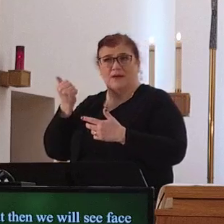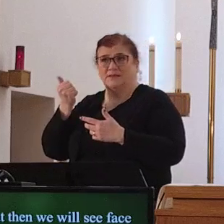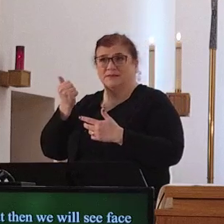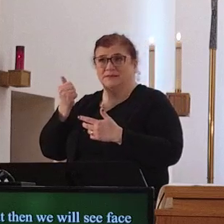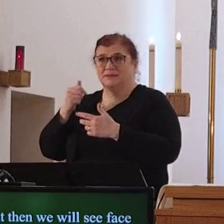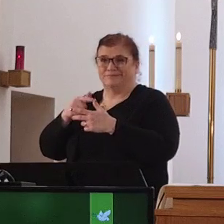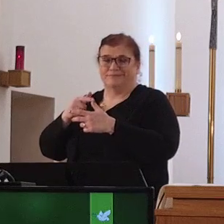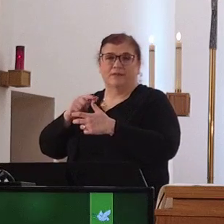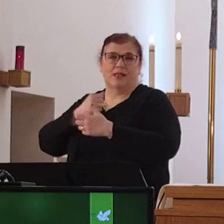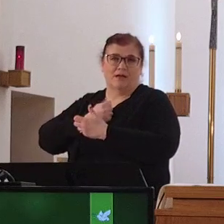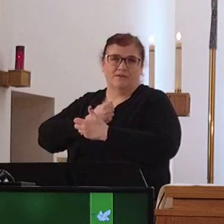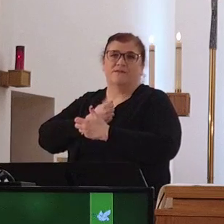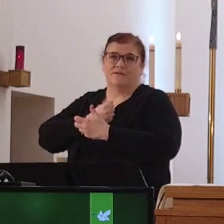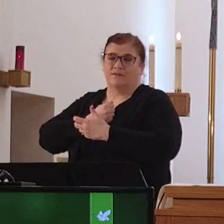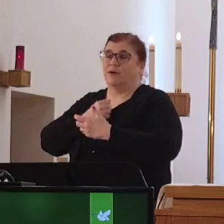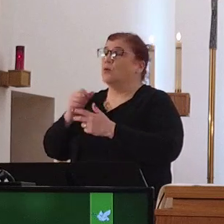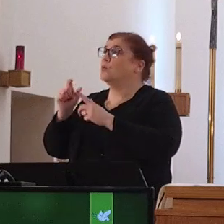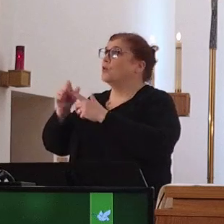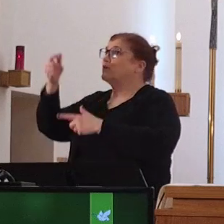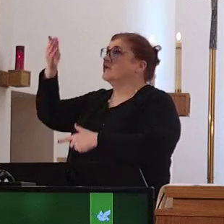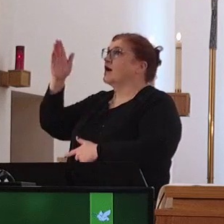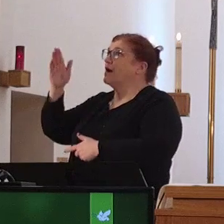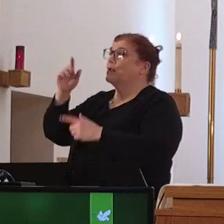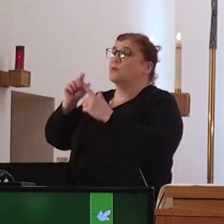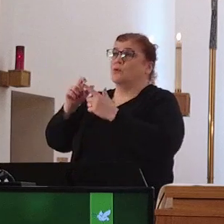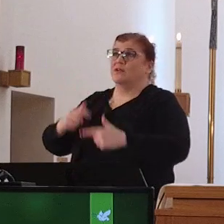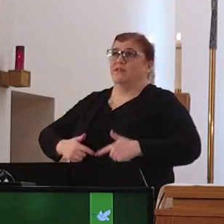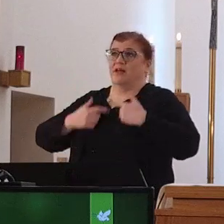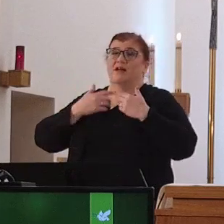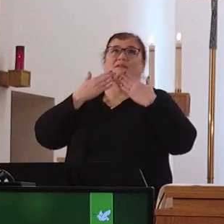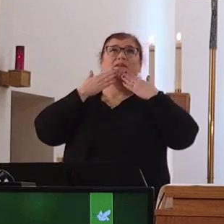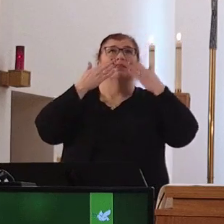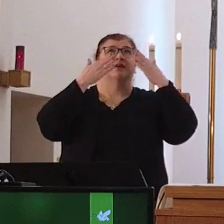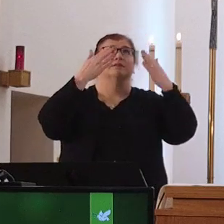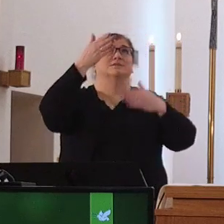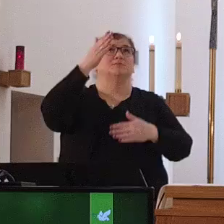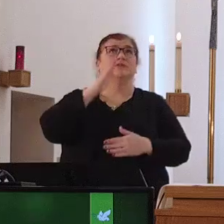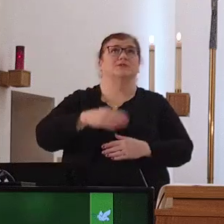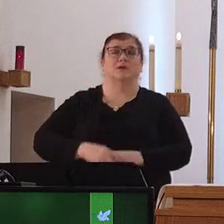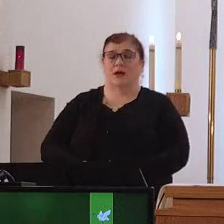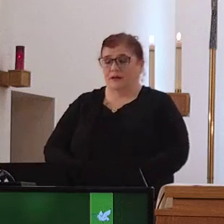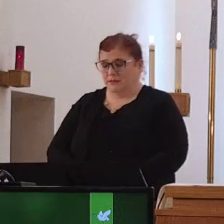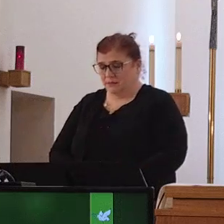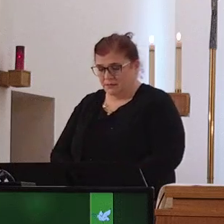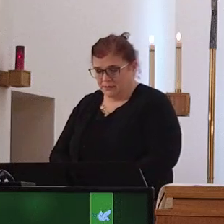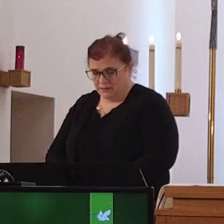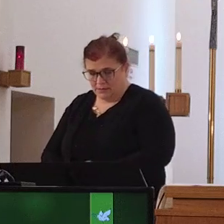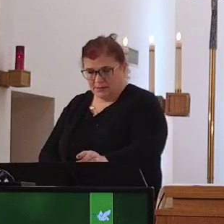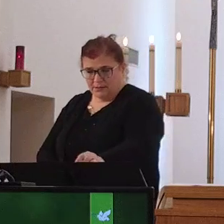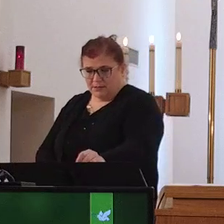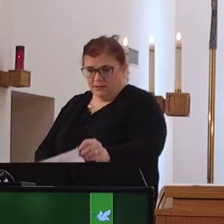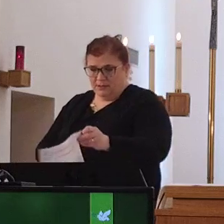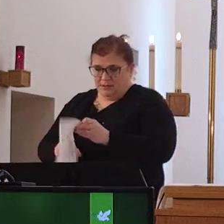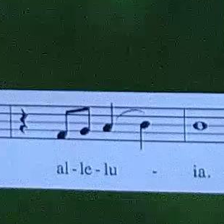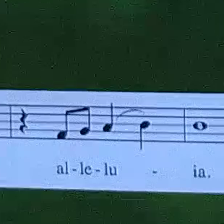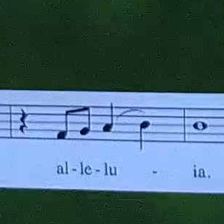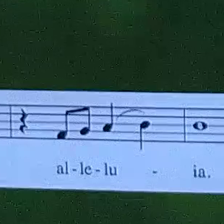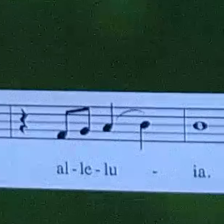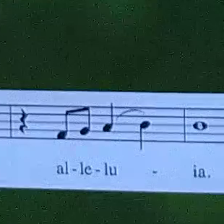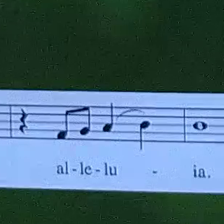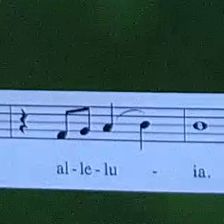is love. Word of God, word of life. Thanks be to God.